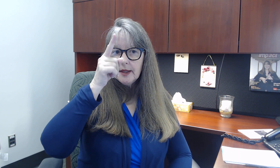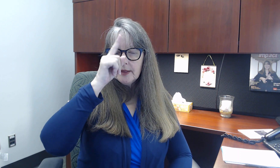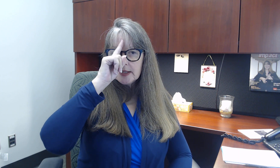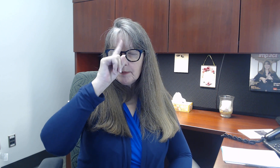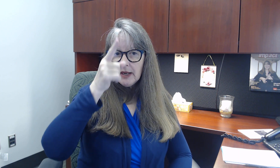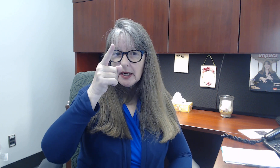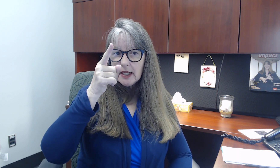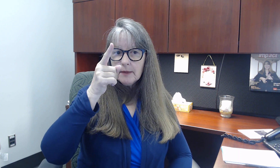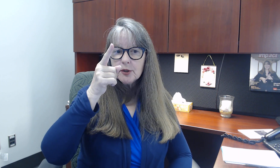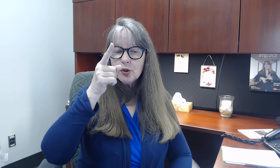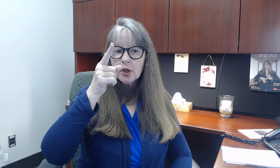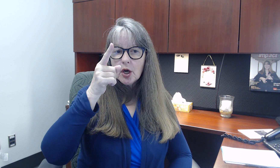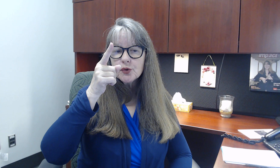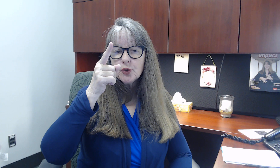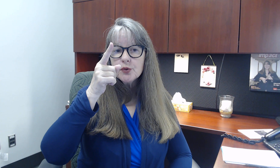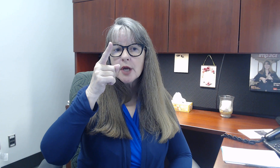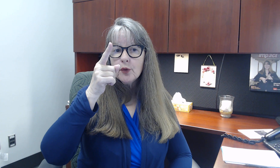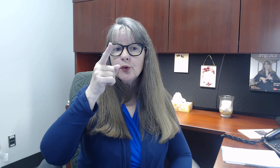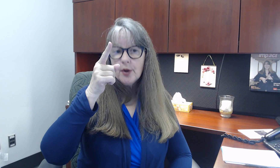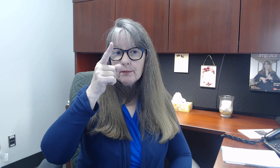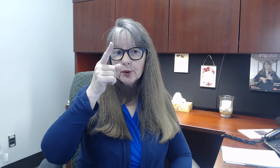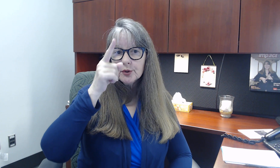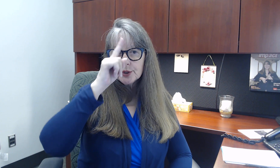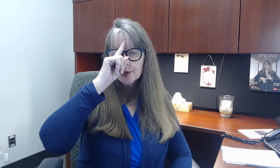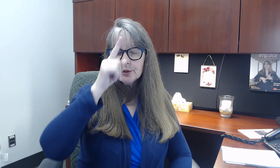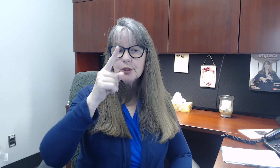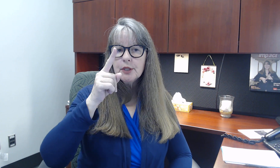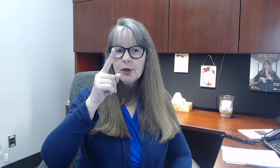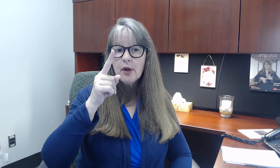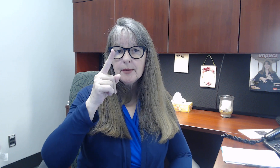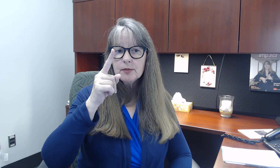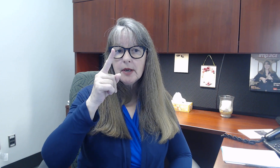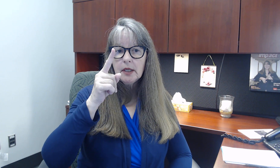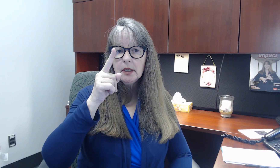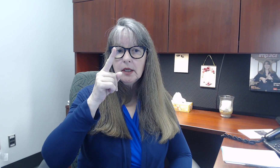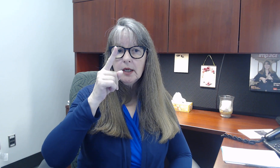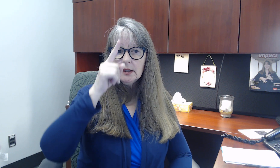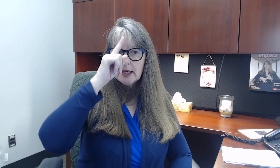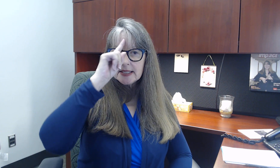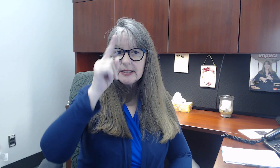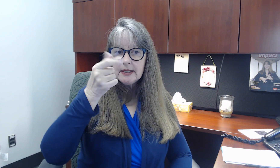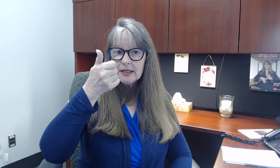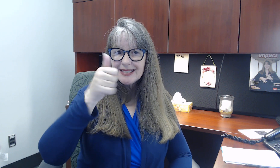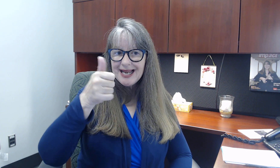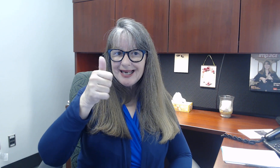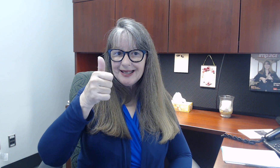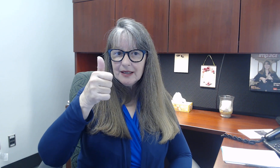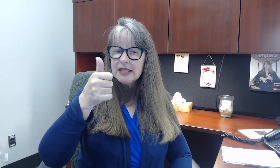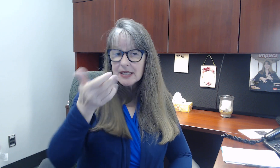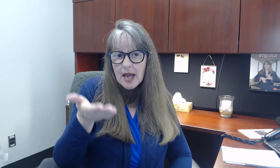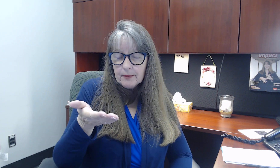That's a penny, but you can also use other numbers to tell you how much money, like cent 10, it's a dime.